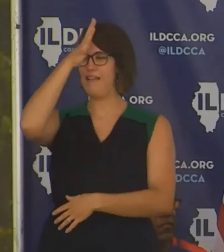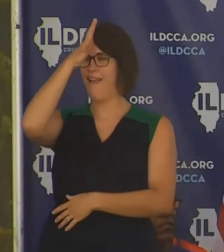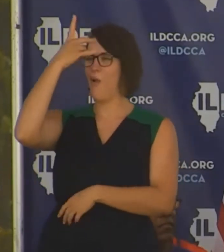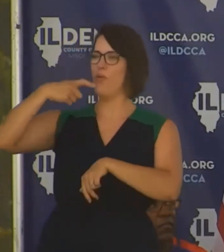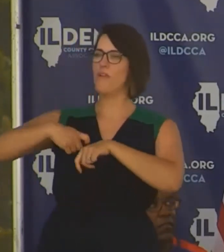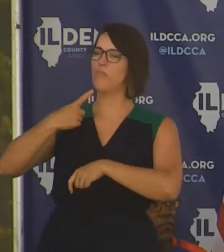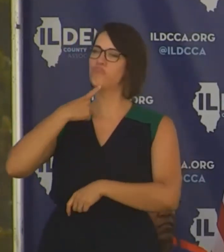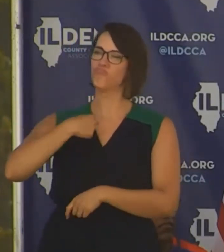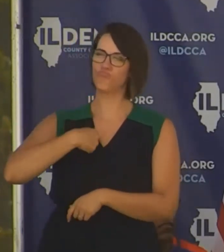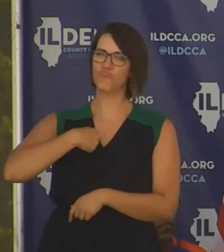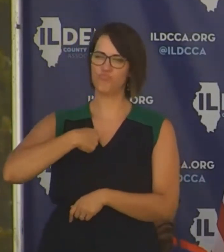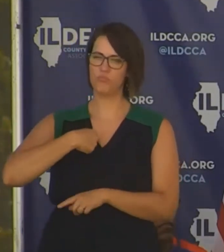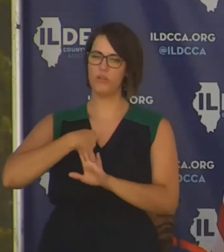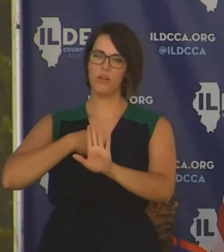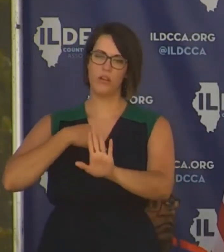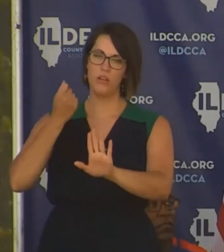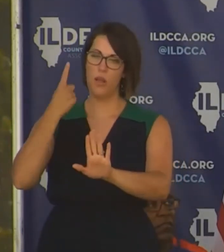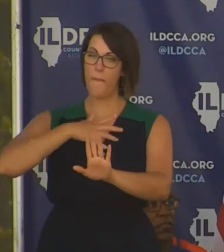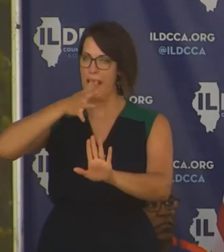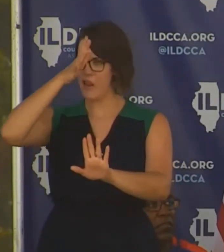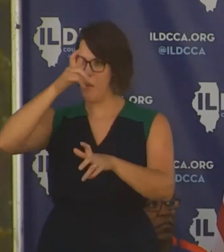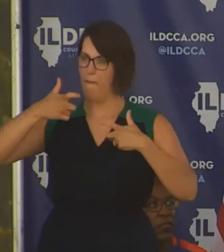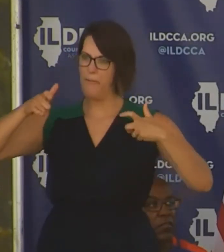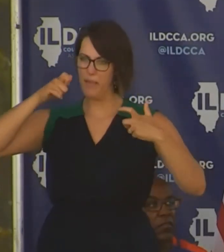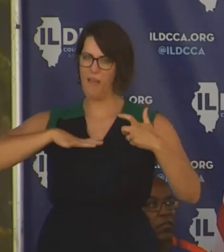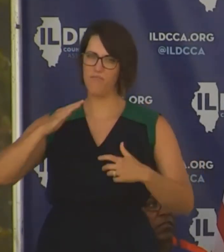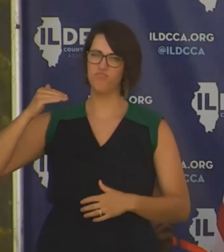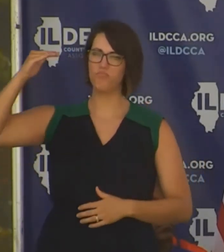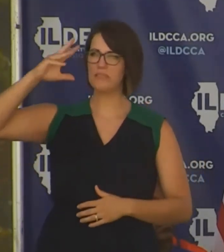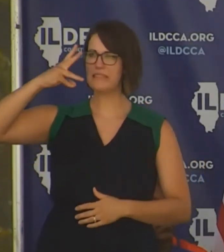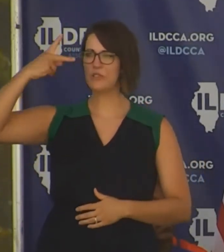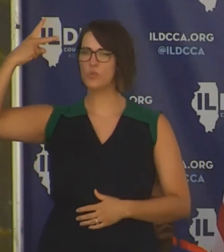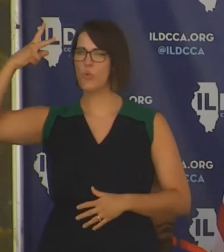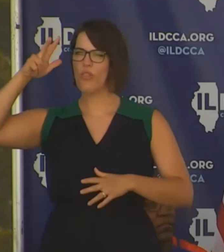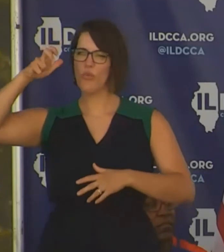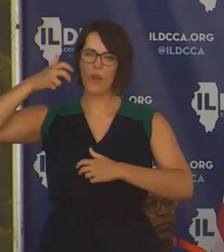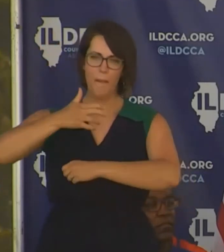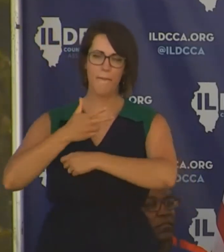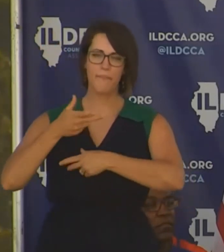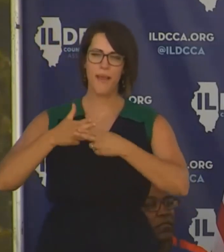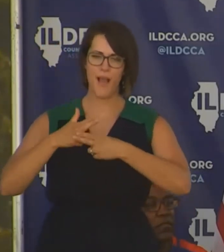time, you know, my dad was a big man, 6'2", 300 pounds, big